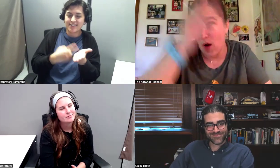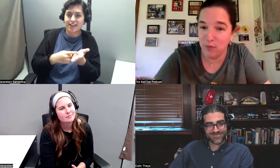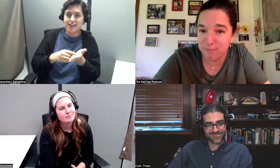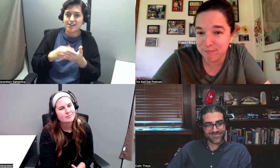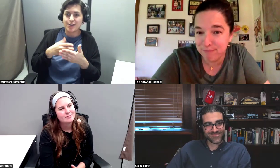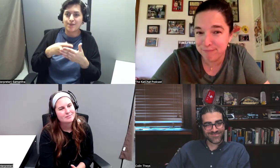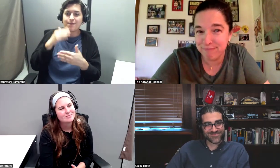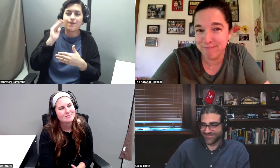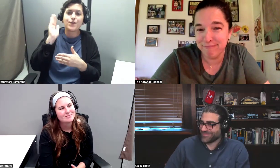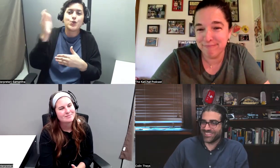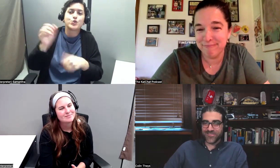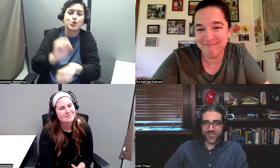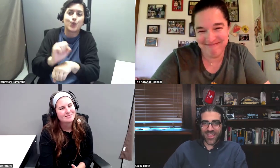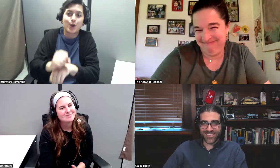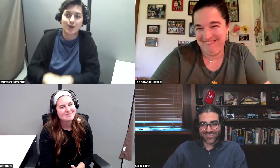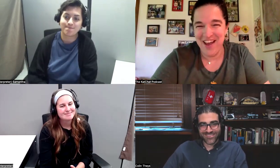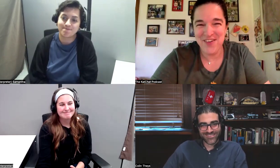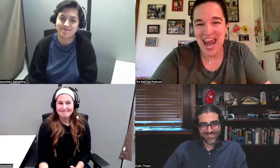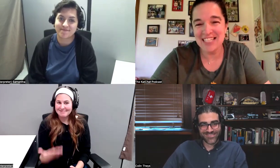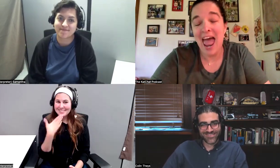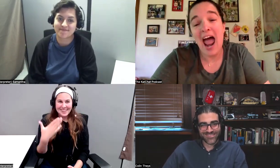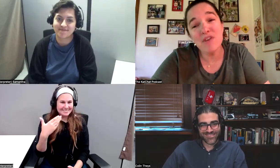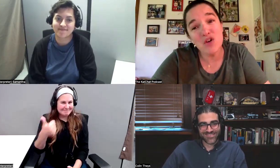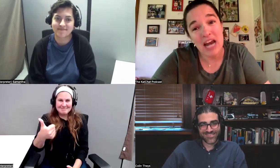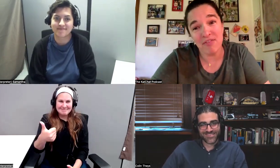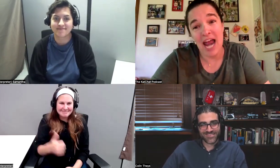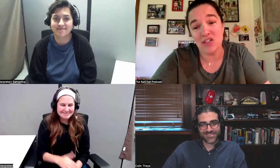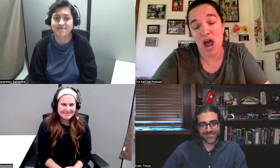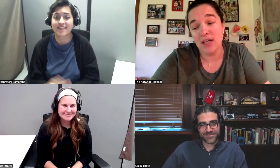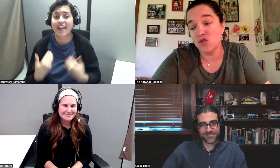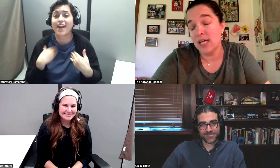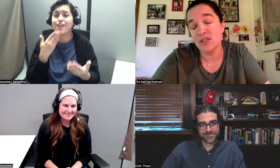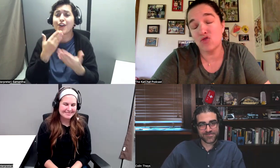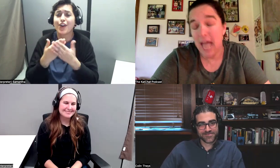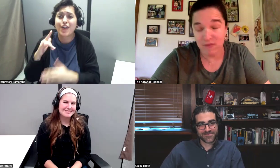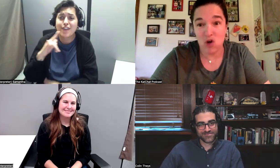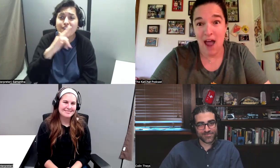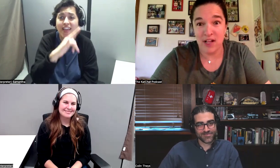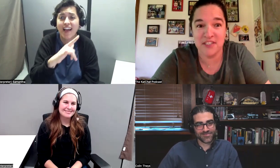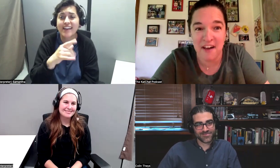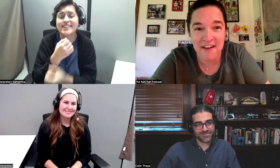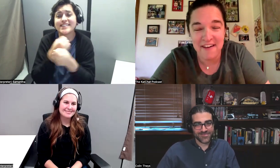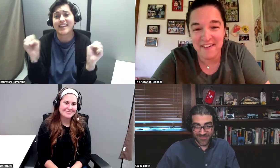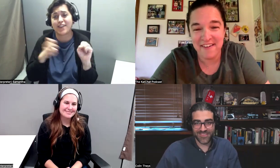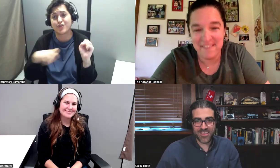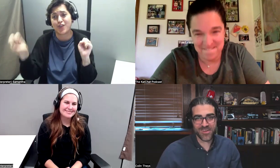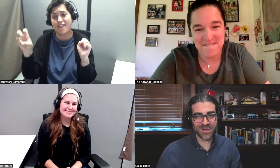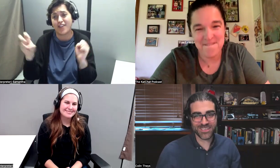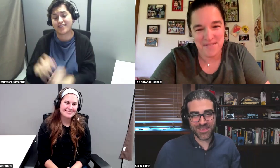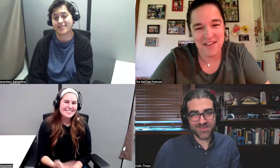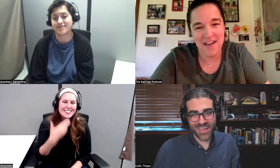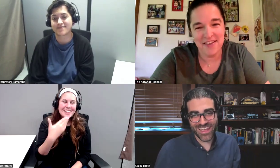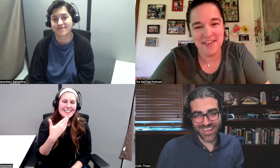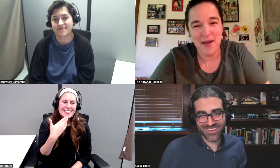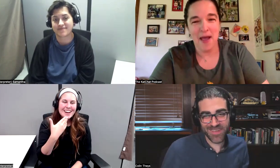down the road. Sounds great. Great. Have a great flight. Safe travels. Thank you very